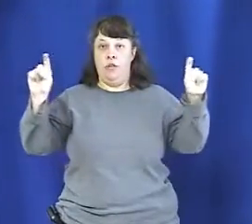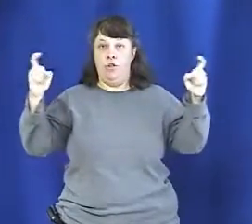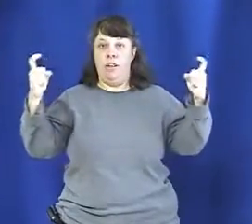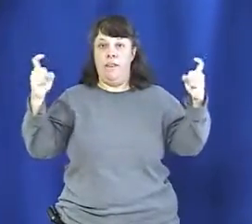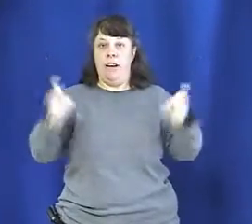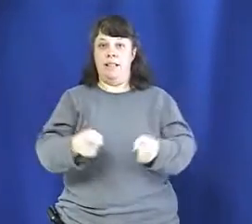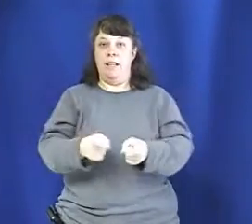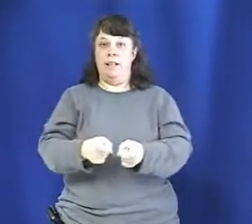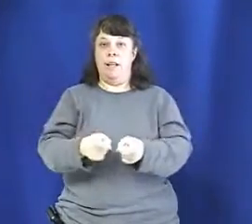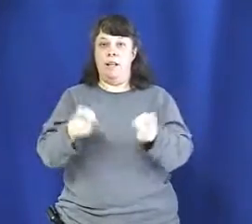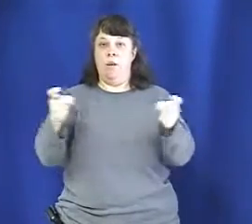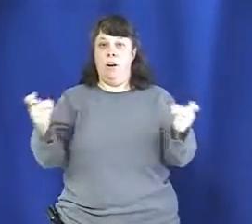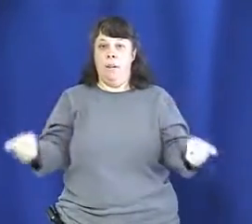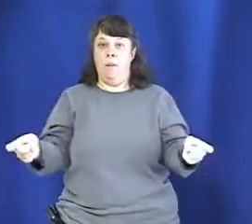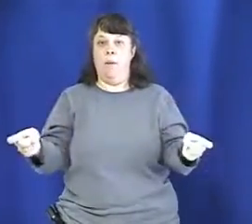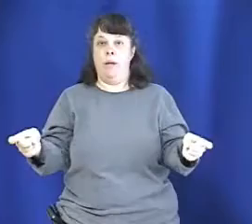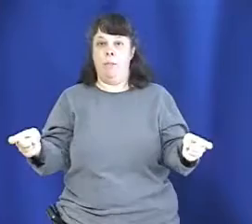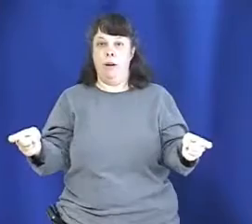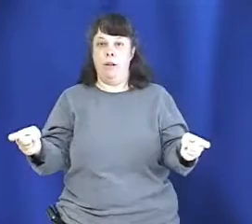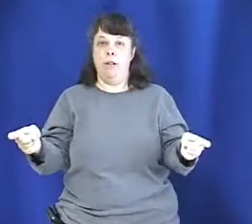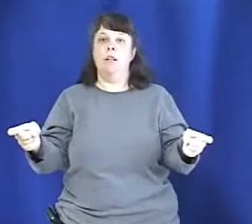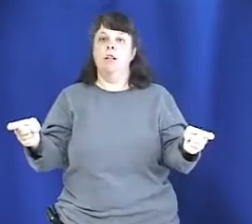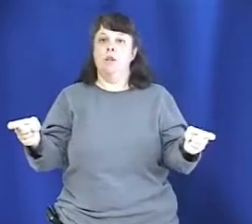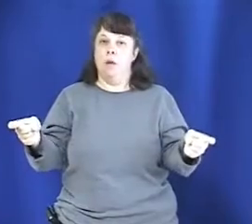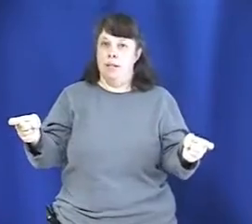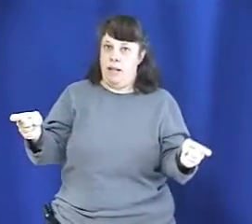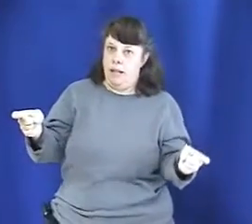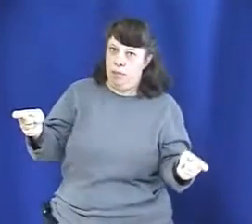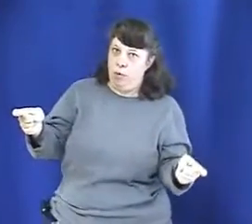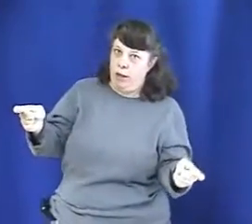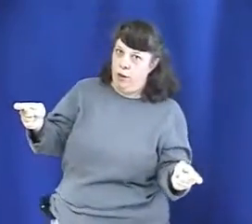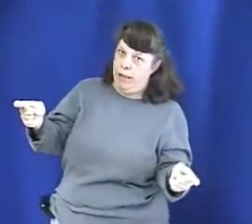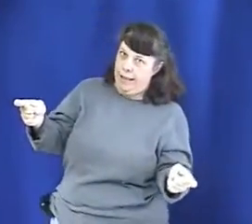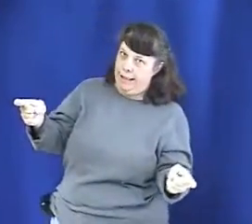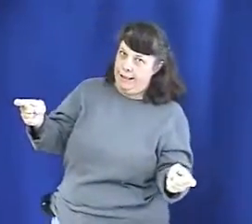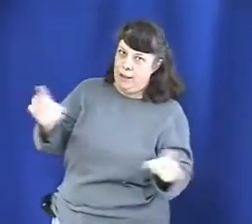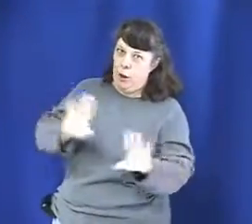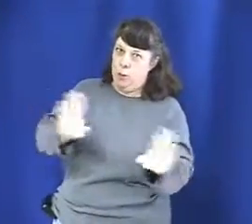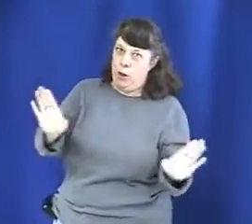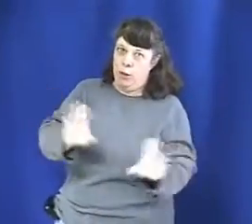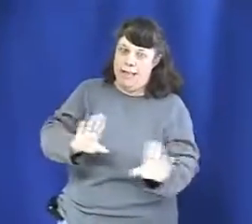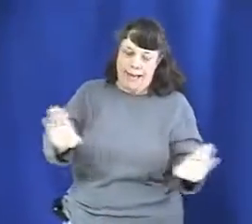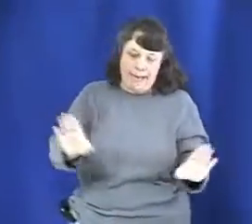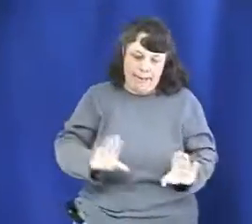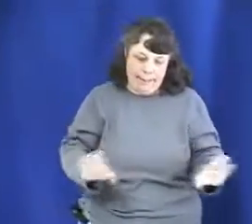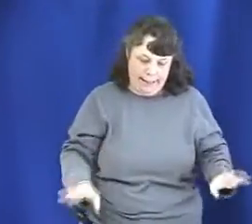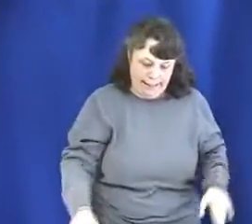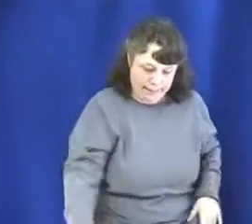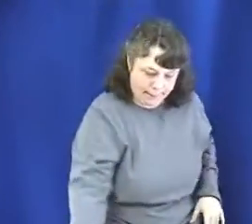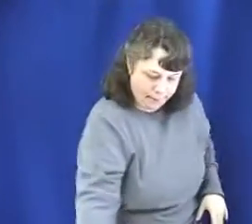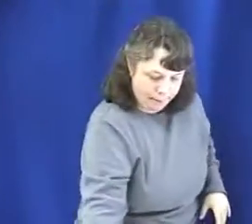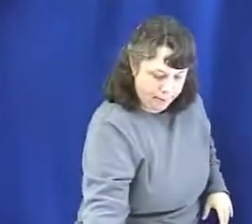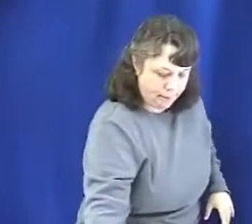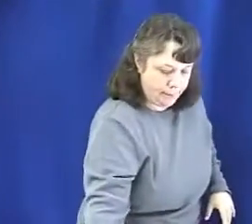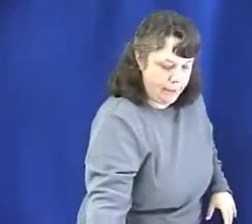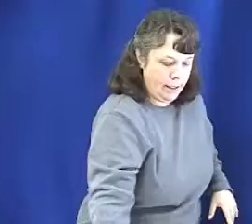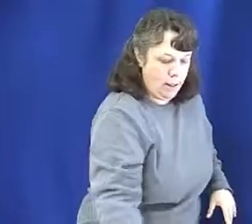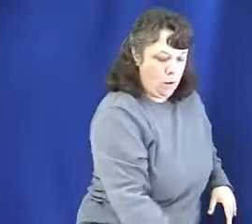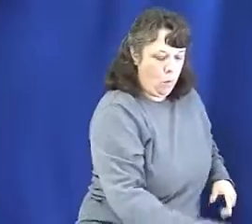you just have X's and you arc them up and apart, you are saying spread your legs. So don't sign that, please.